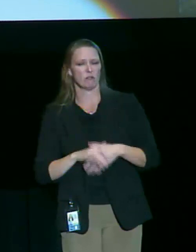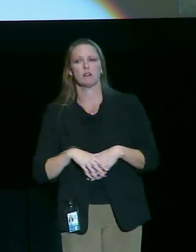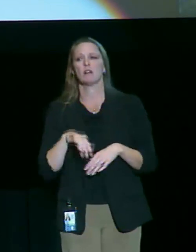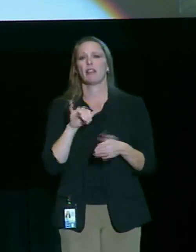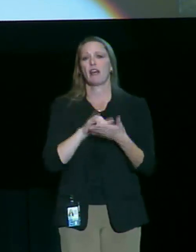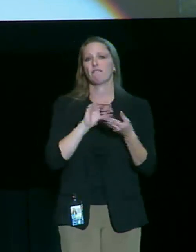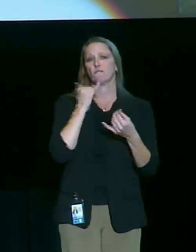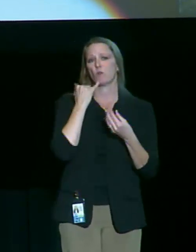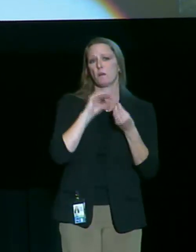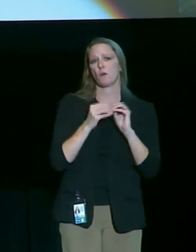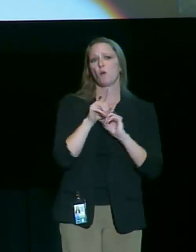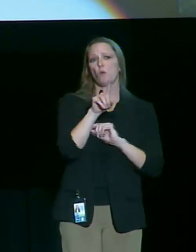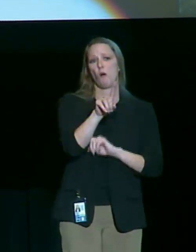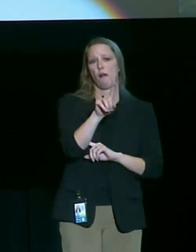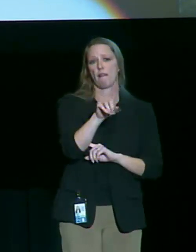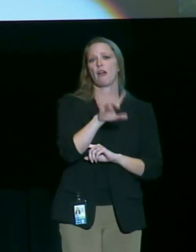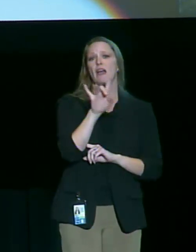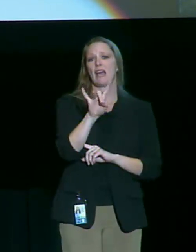is